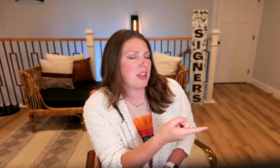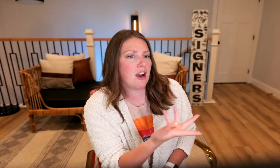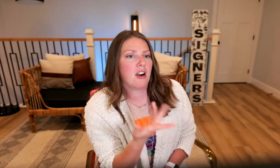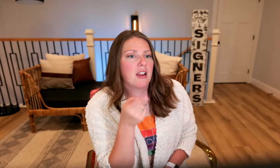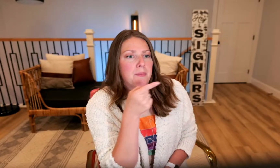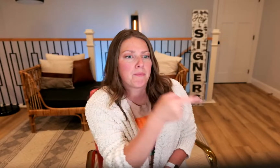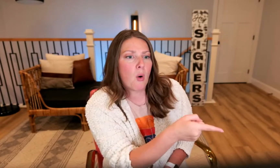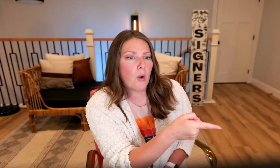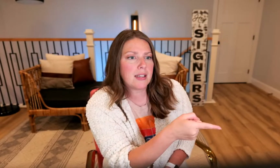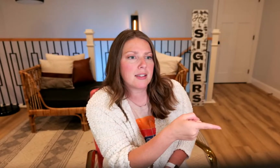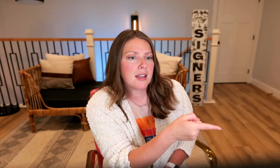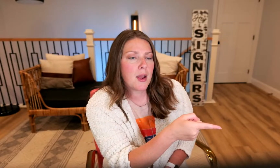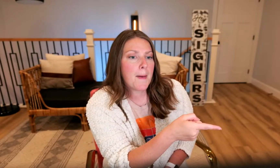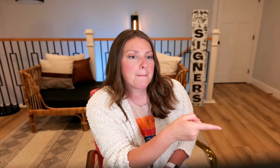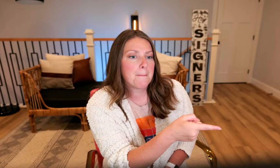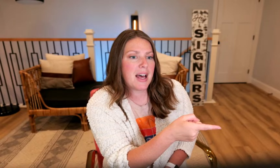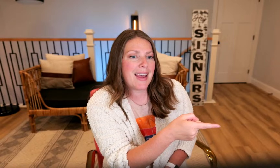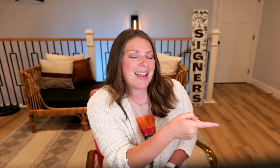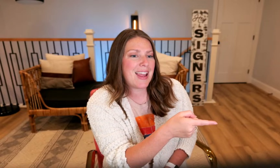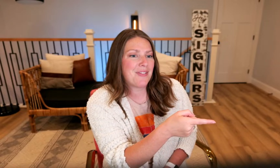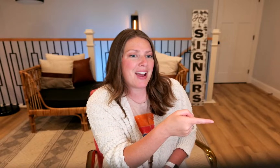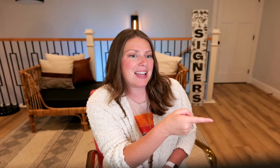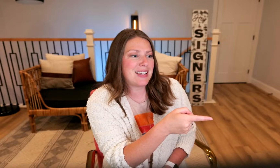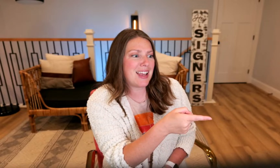there, point. But if I did